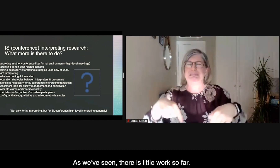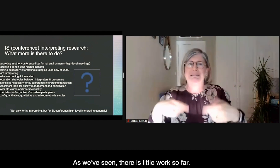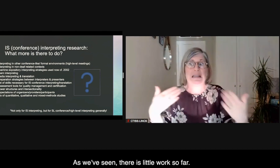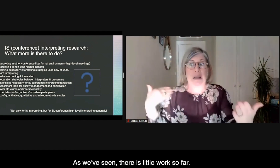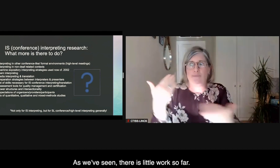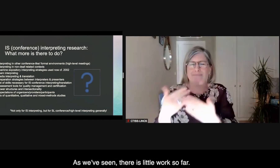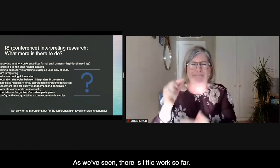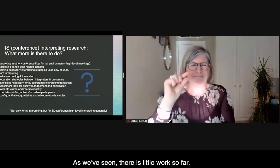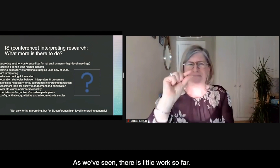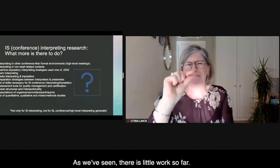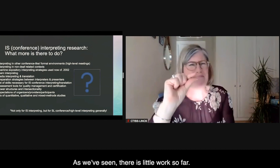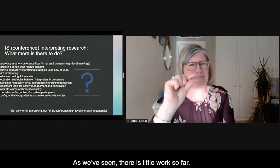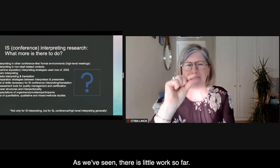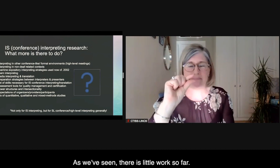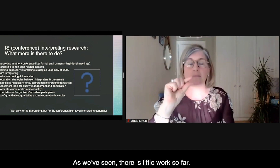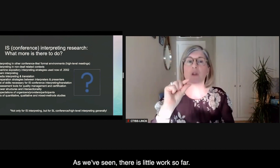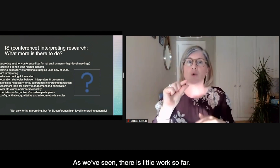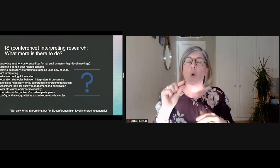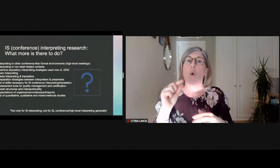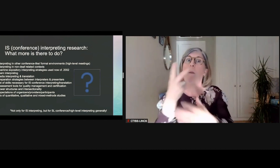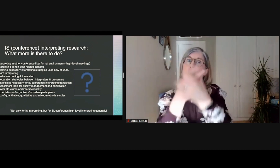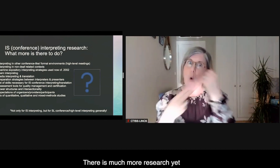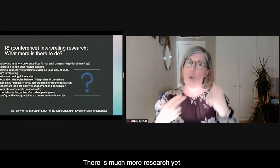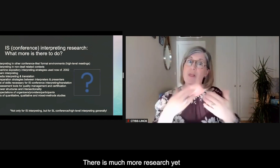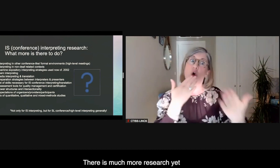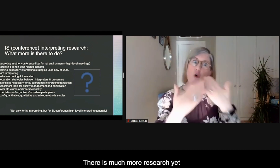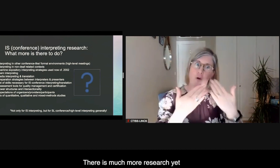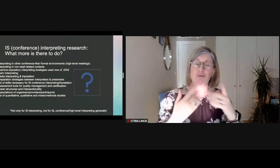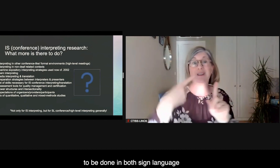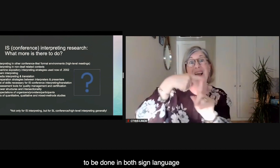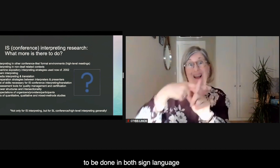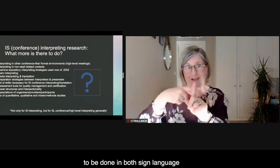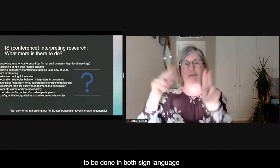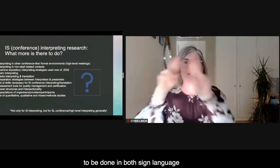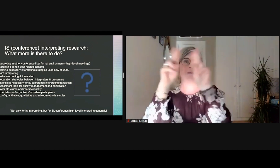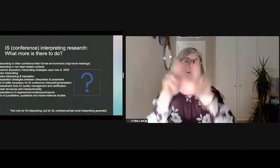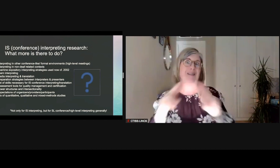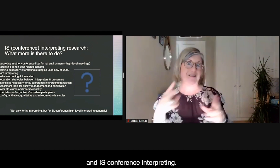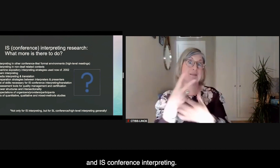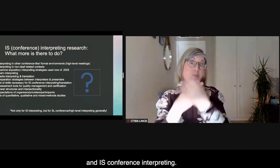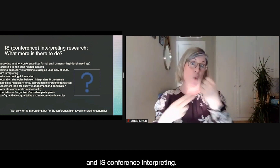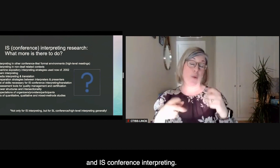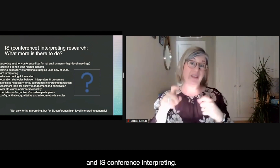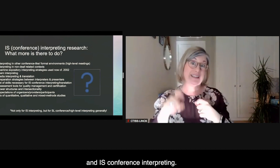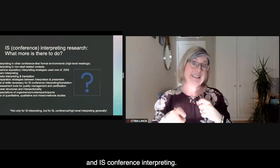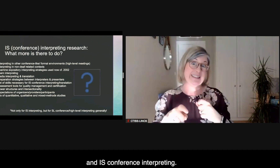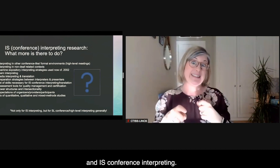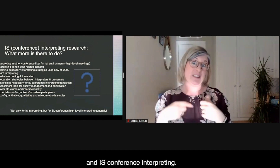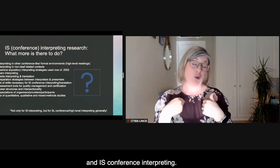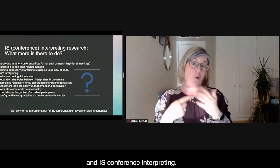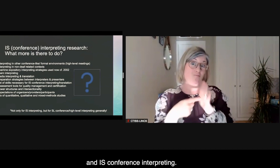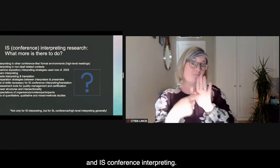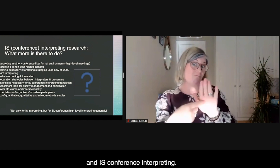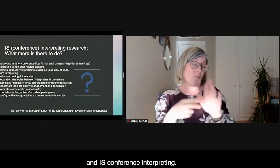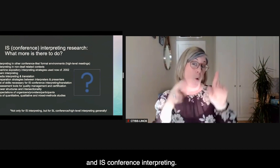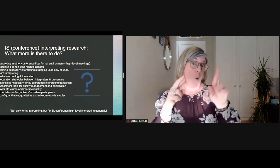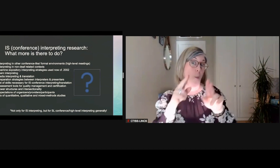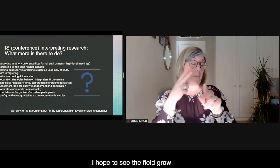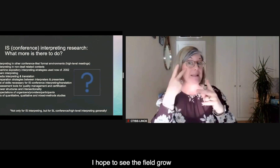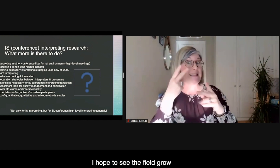As we've seen, there is little work so far. There is much more research yet to be done in both sign language and IS conference interpreting. I